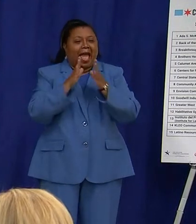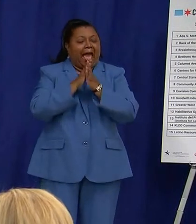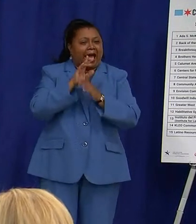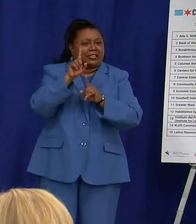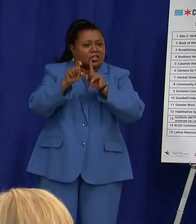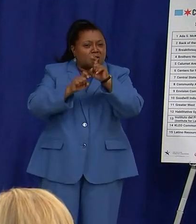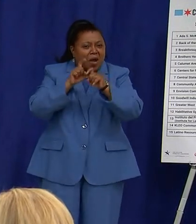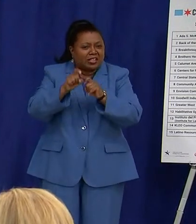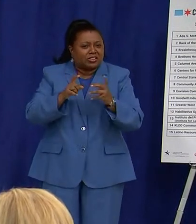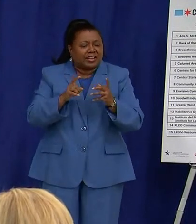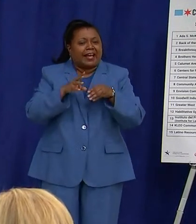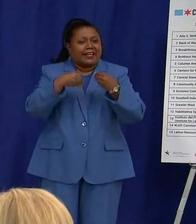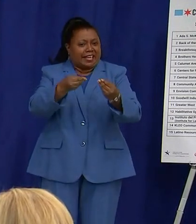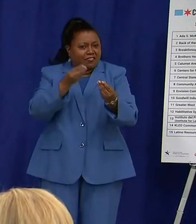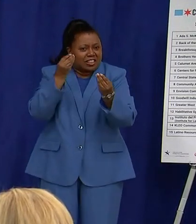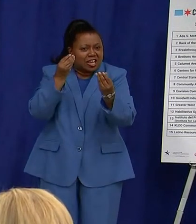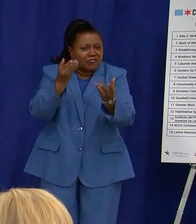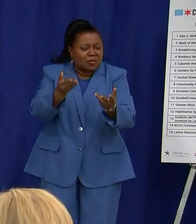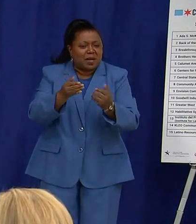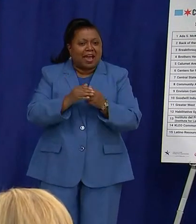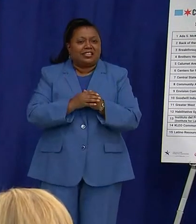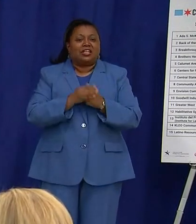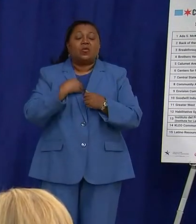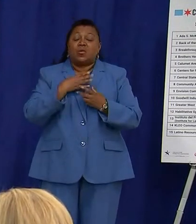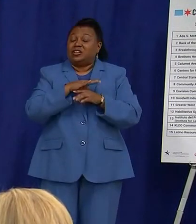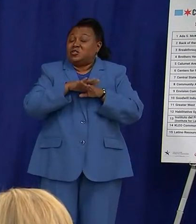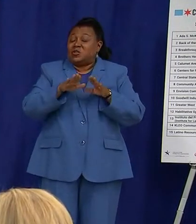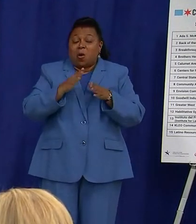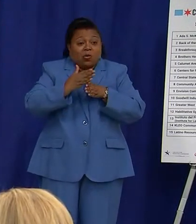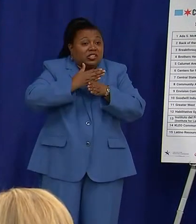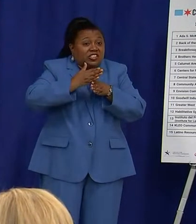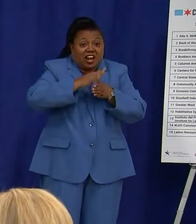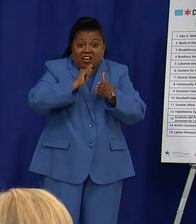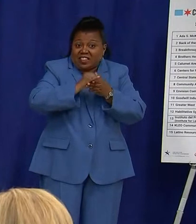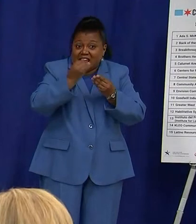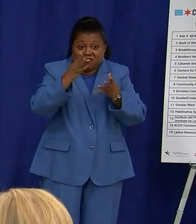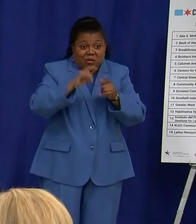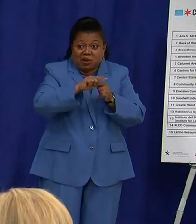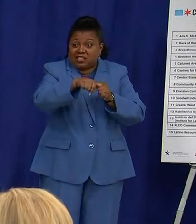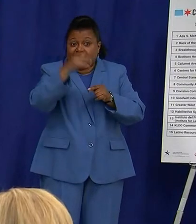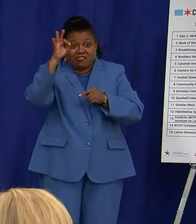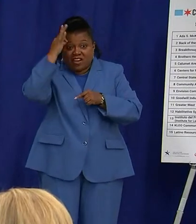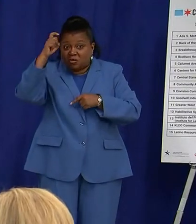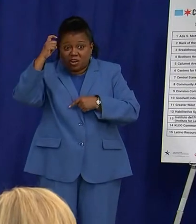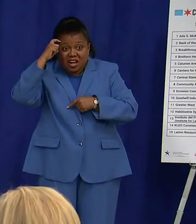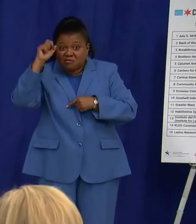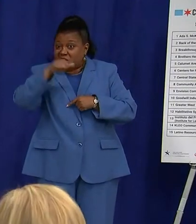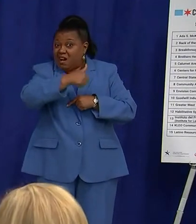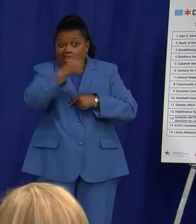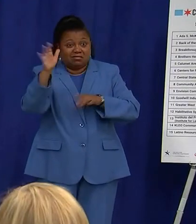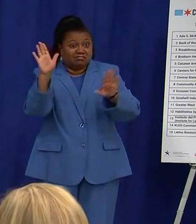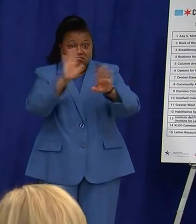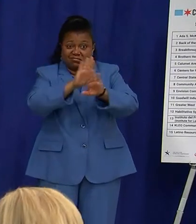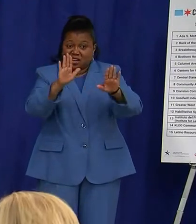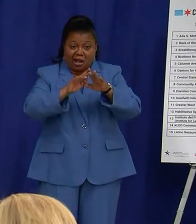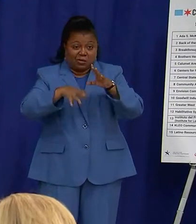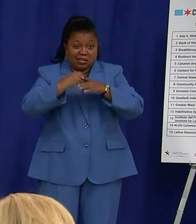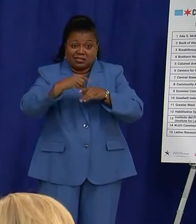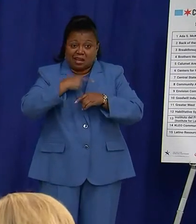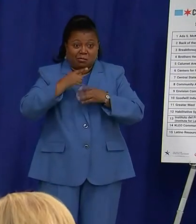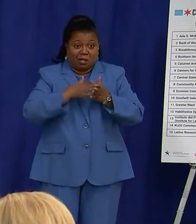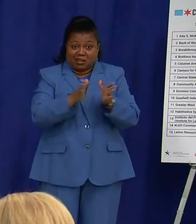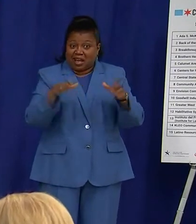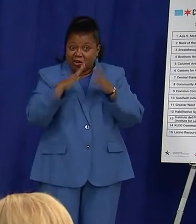ask the questions, give the information. We do not share that information with the federal government or with anywhere outside of the public